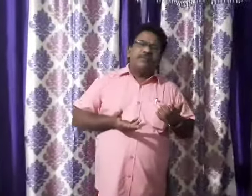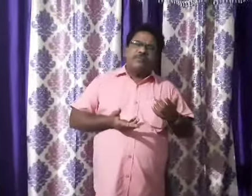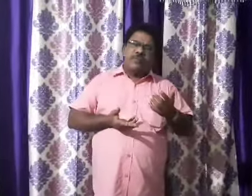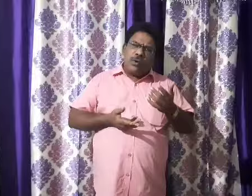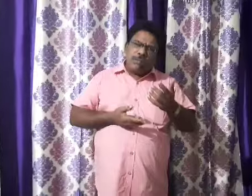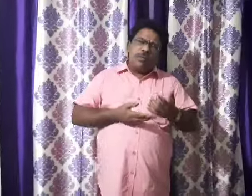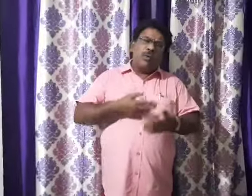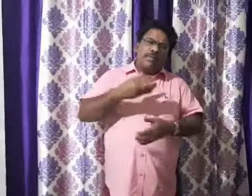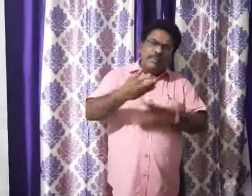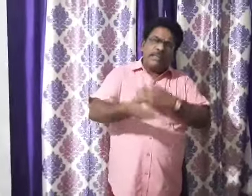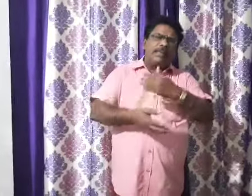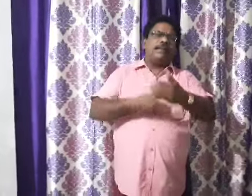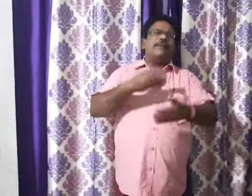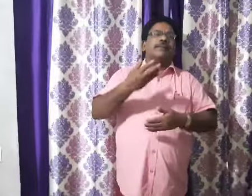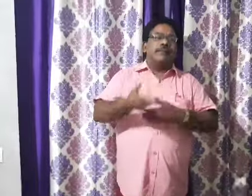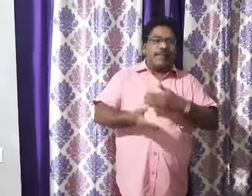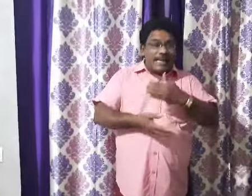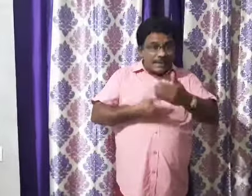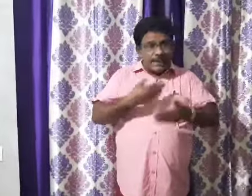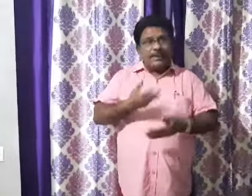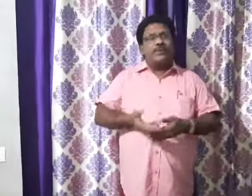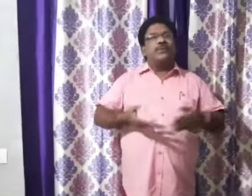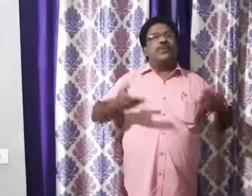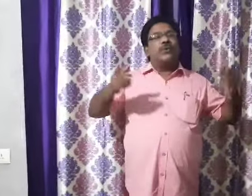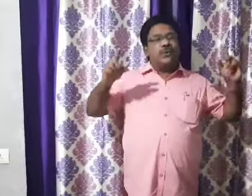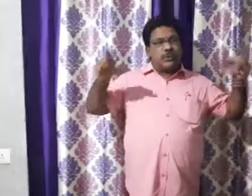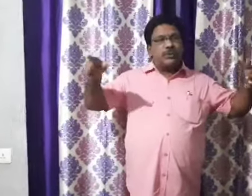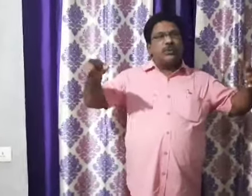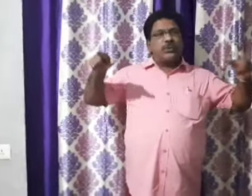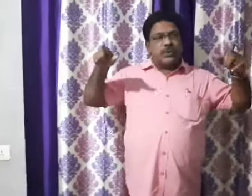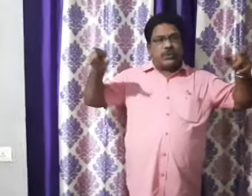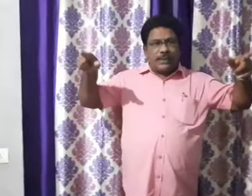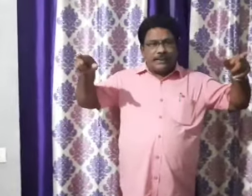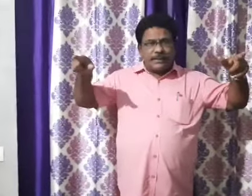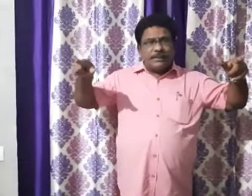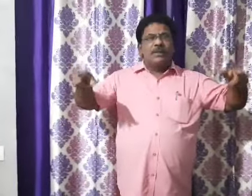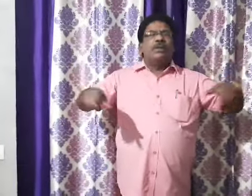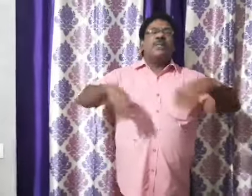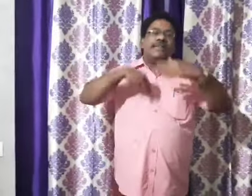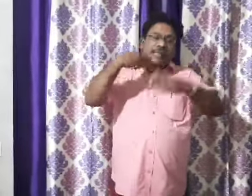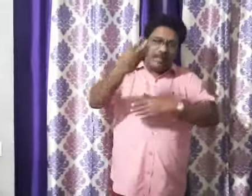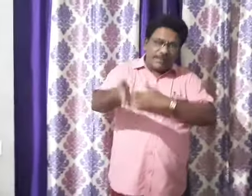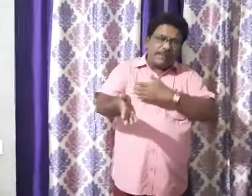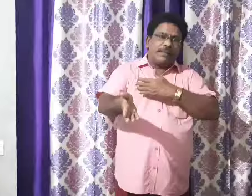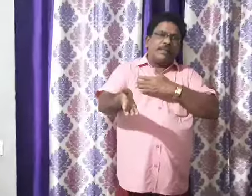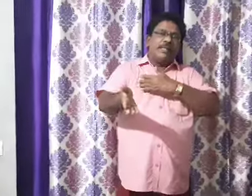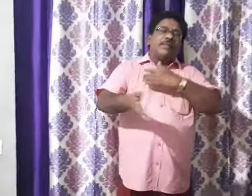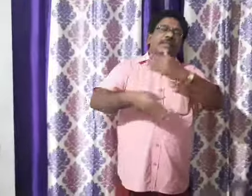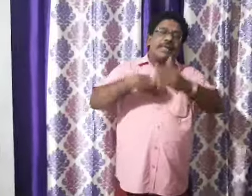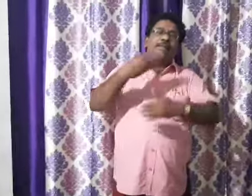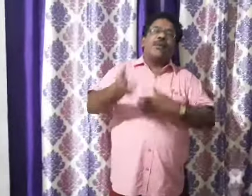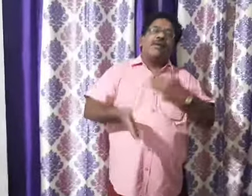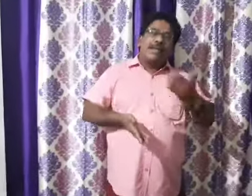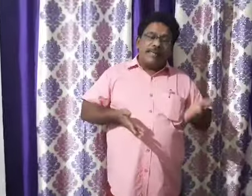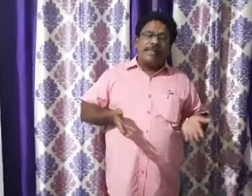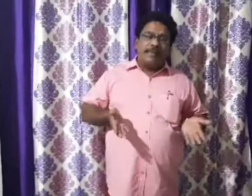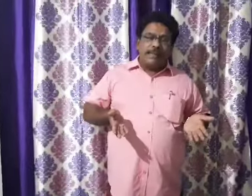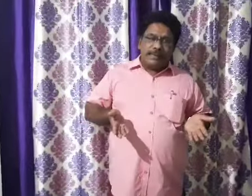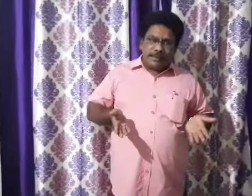if all the children are encouraged to go to the schools or colleges, if they are provided education